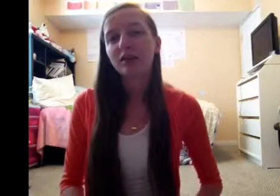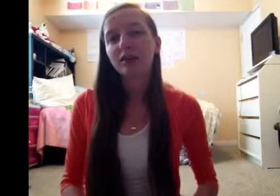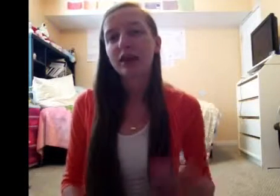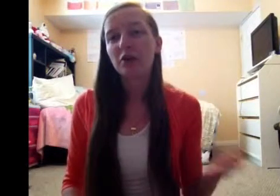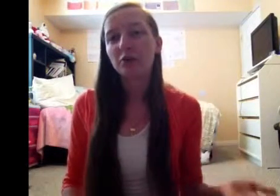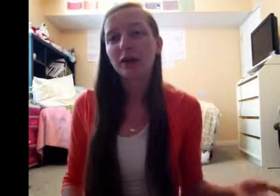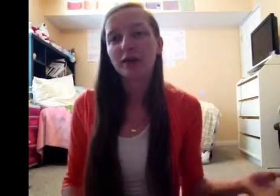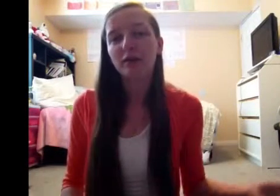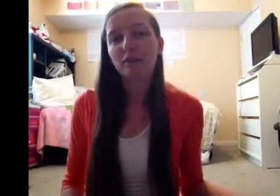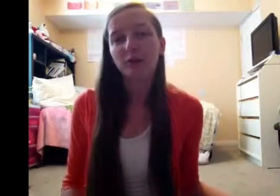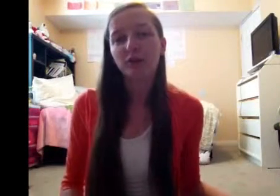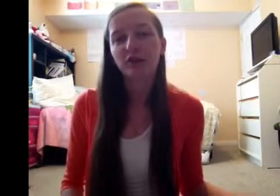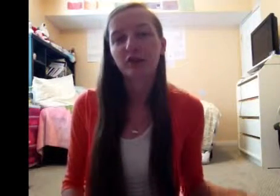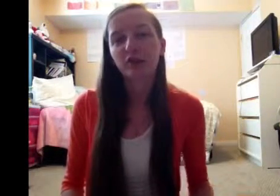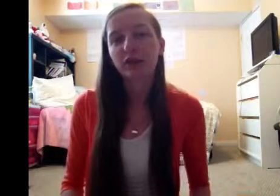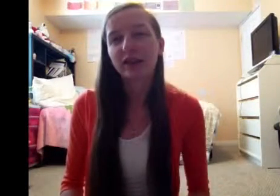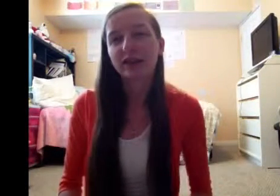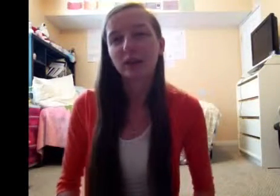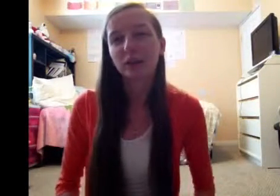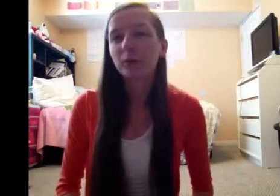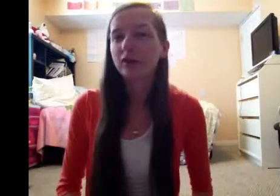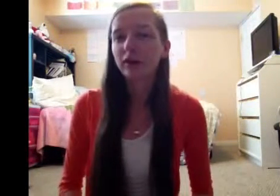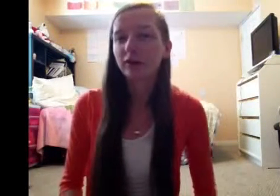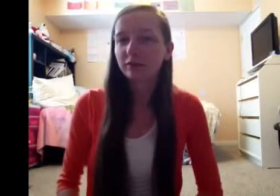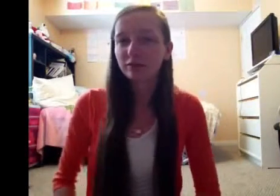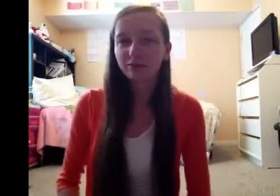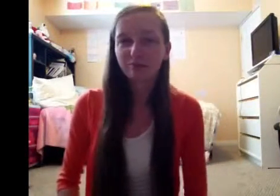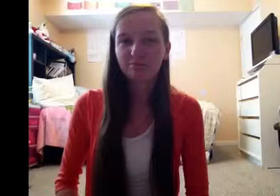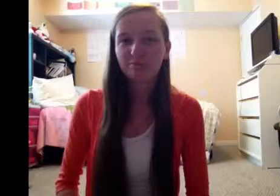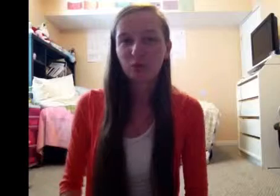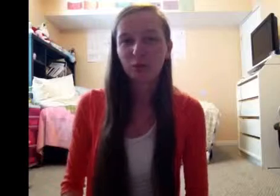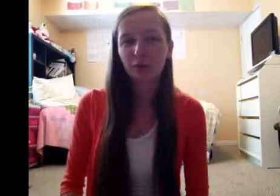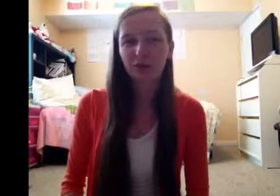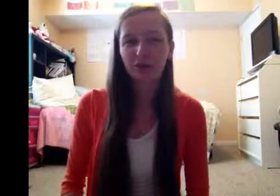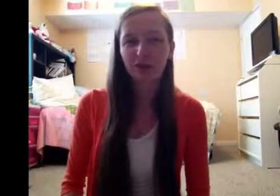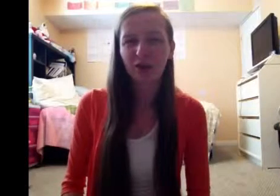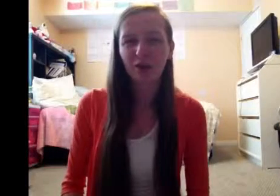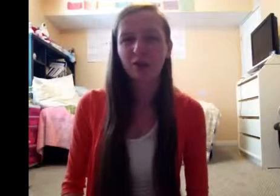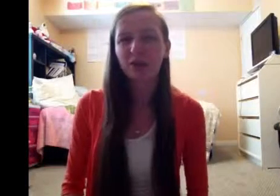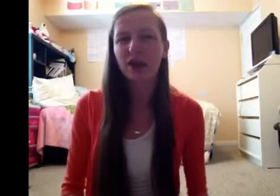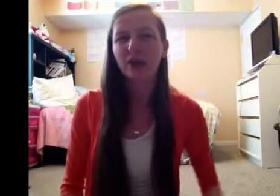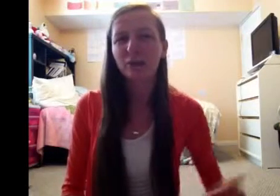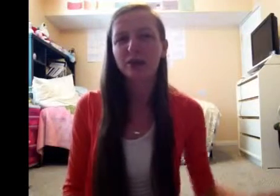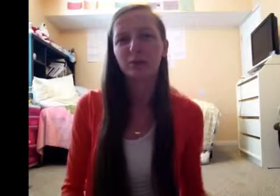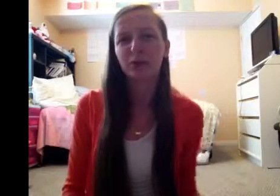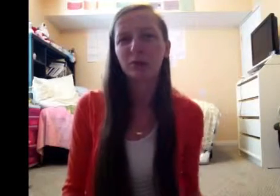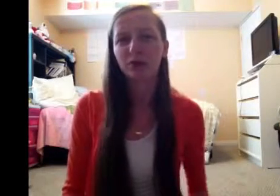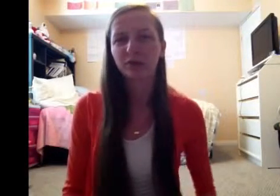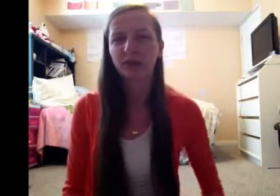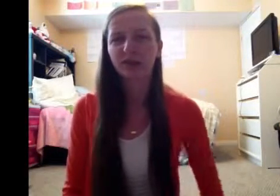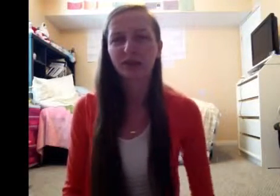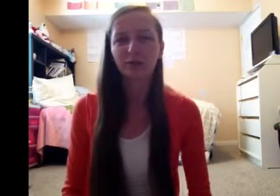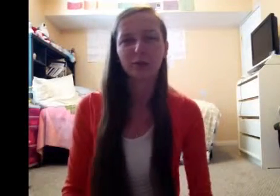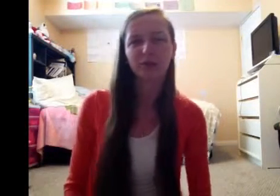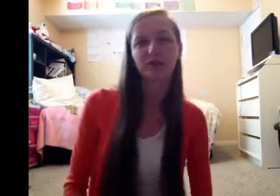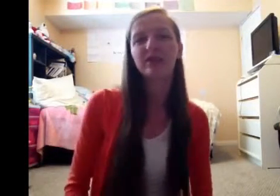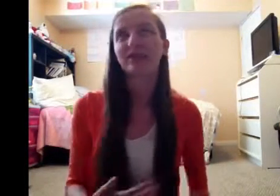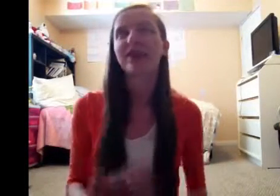the alphabet and numbers, because I feel like that's a big one that nobody really starts out with, but the alphabet's a big part of ASL because I guess a